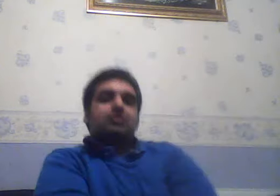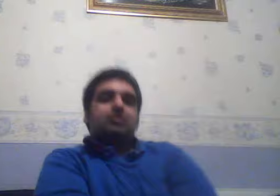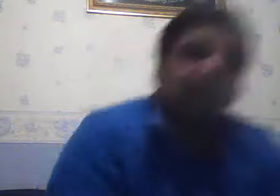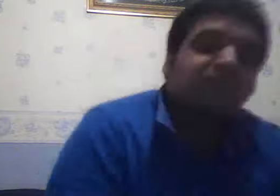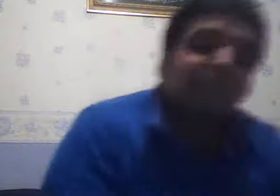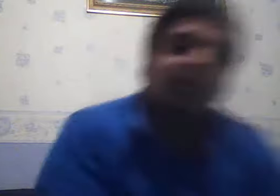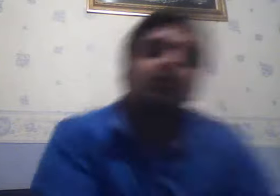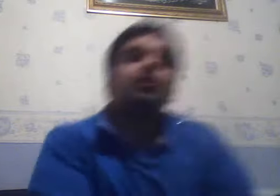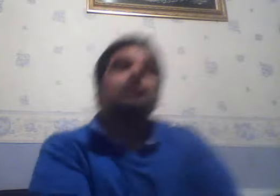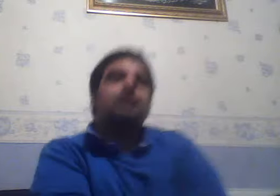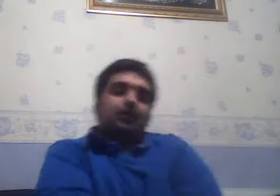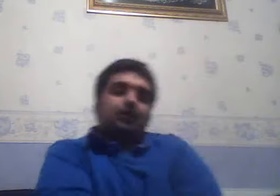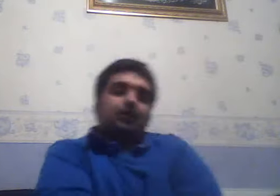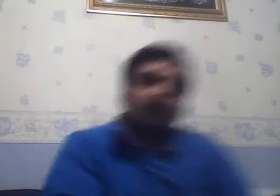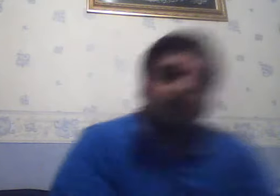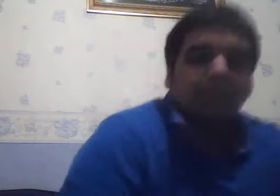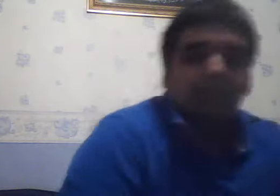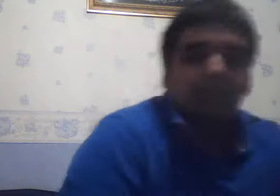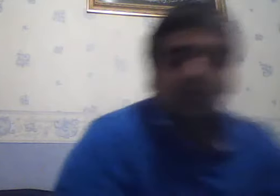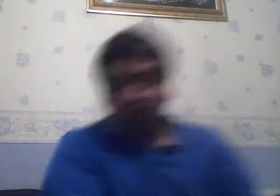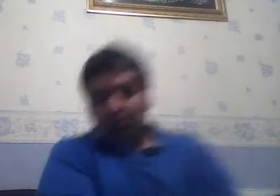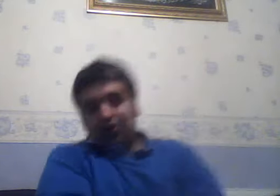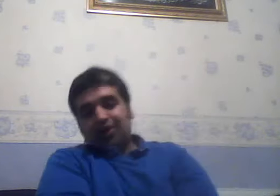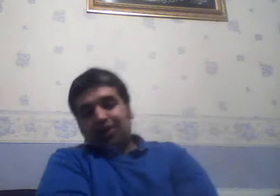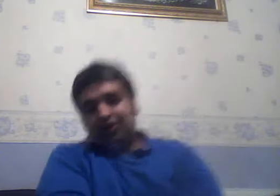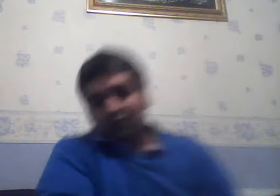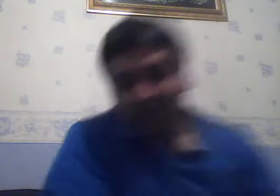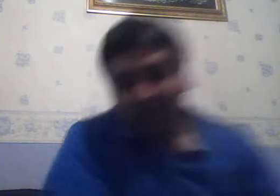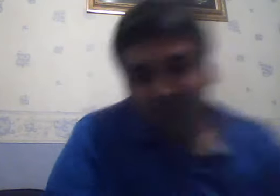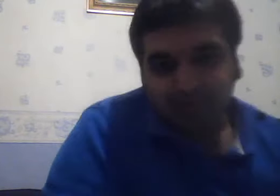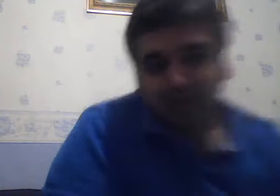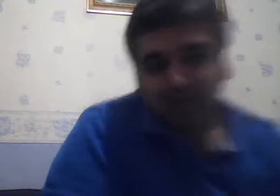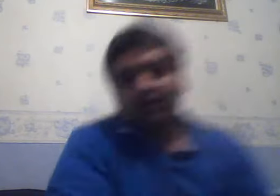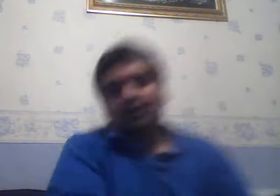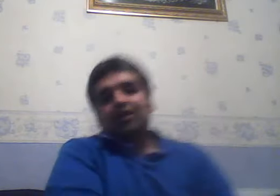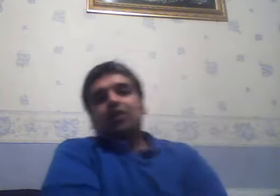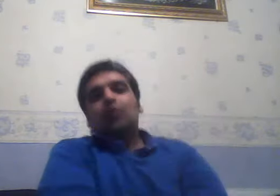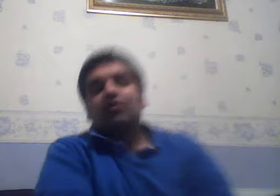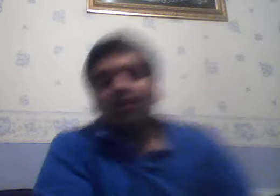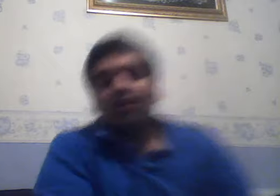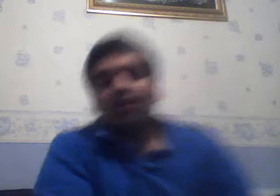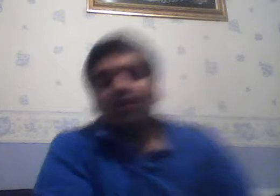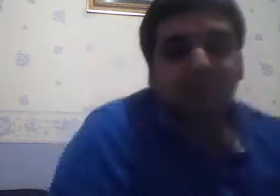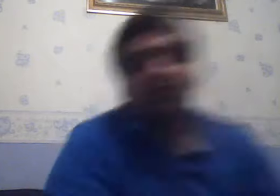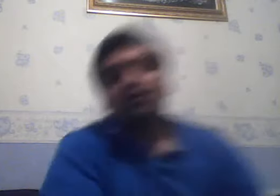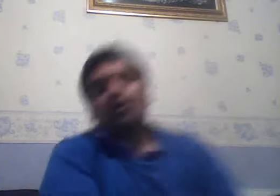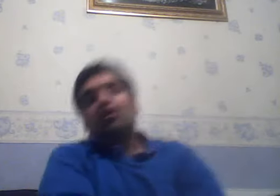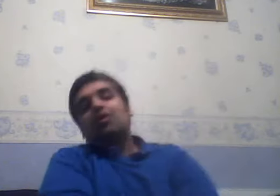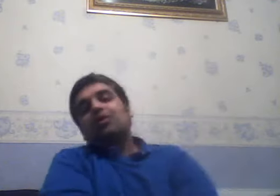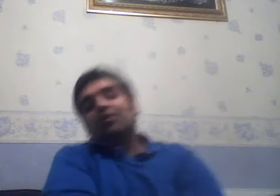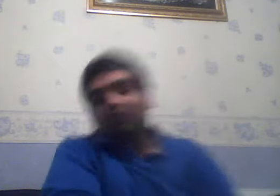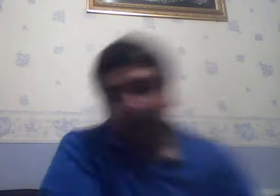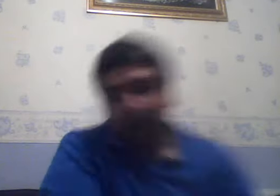lots of cleaning to do. Are you sure you're right? You've been cleaning like mad. I've got the hygiene people coming. Oh, that's why.